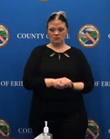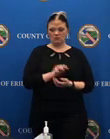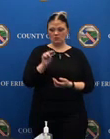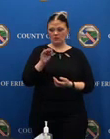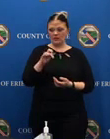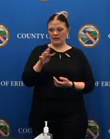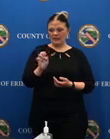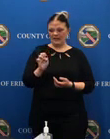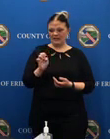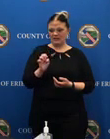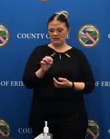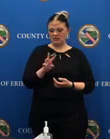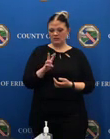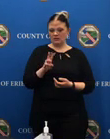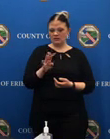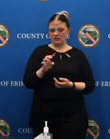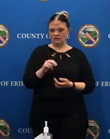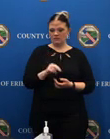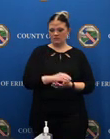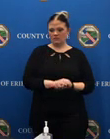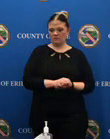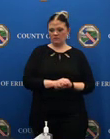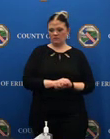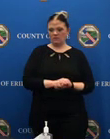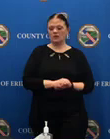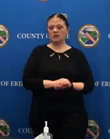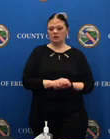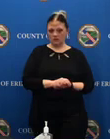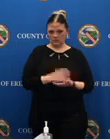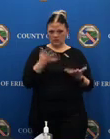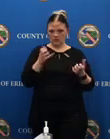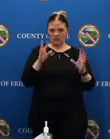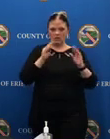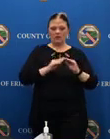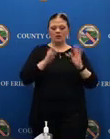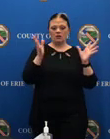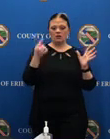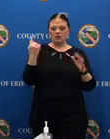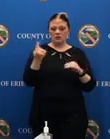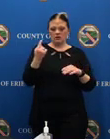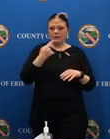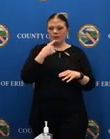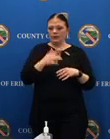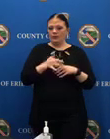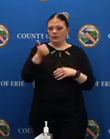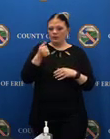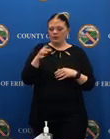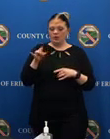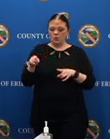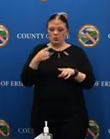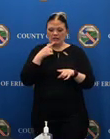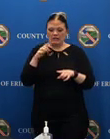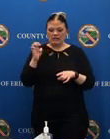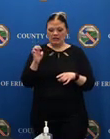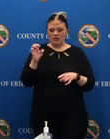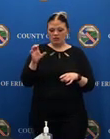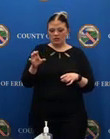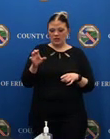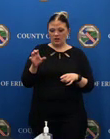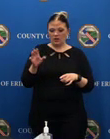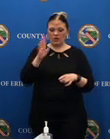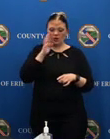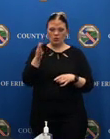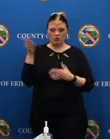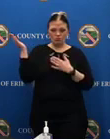Mike Baggerman, BEN. Hey, Mark, I just want a clarification on something you said earlier. Did you say that Erie County is going